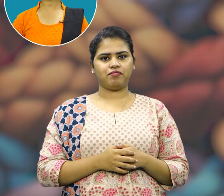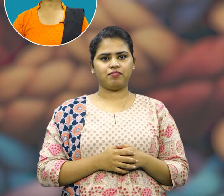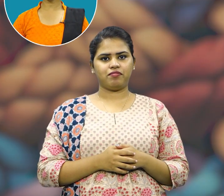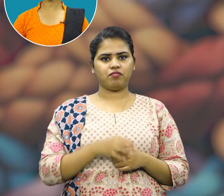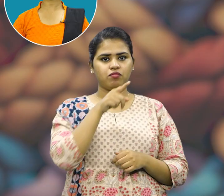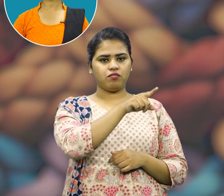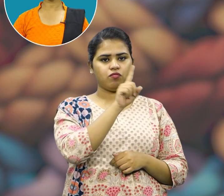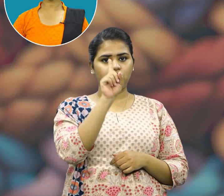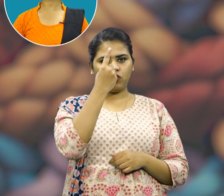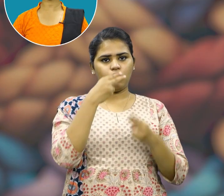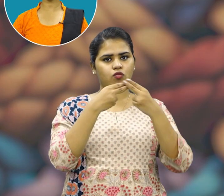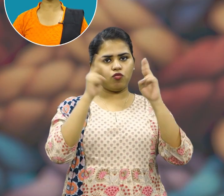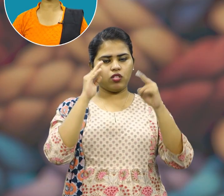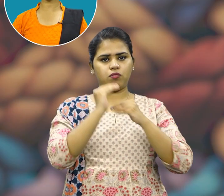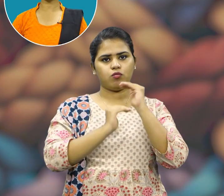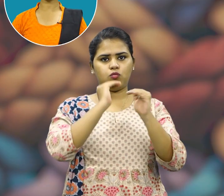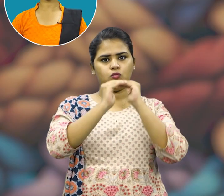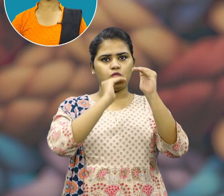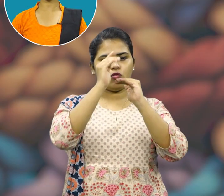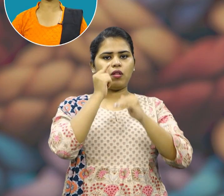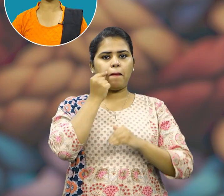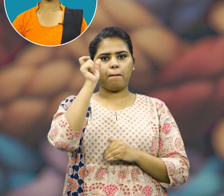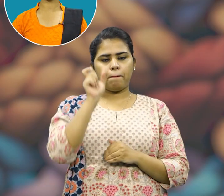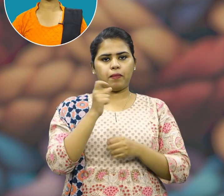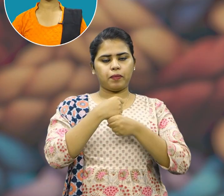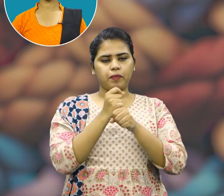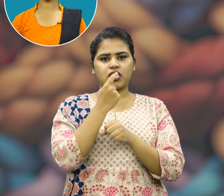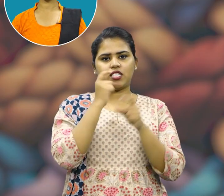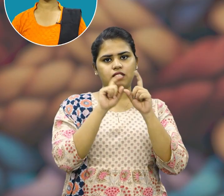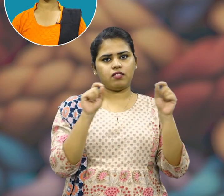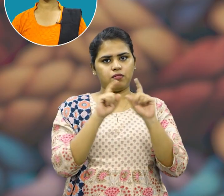It was the first fully processed synthetic fiber.